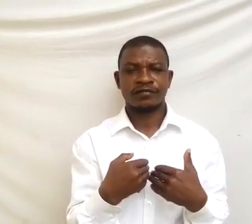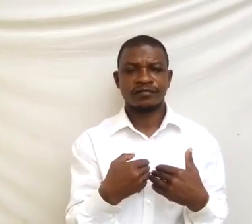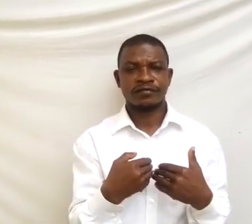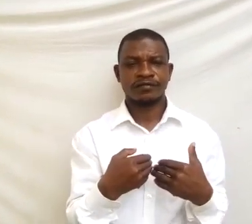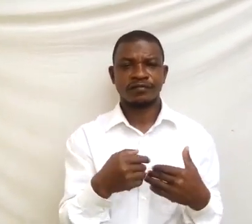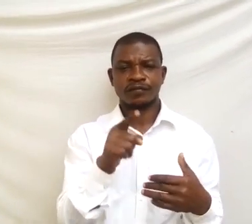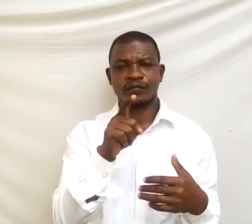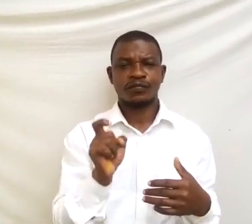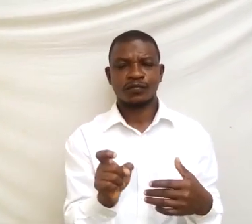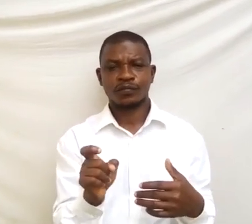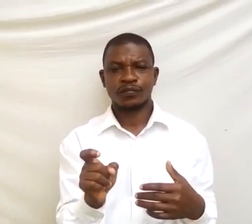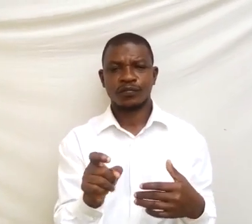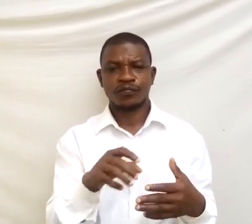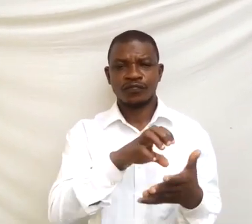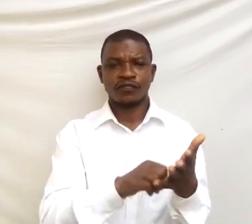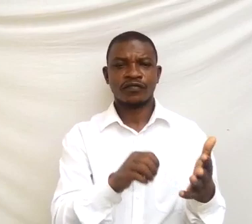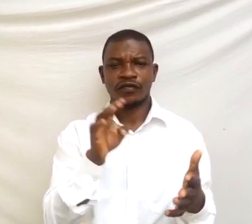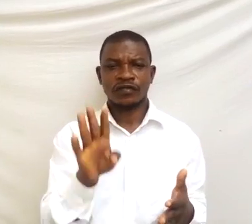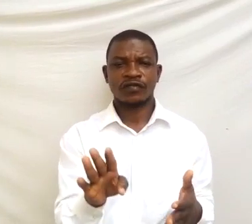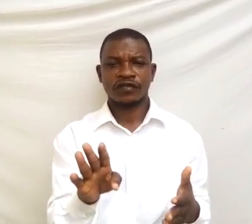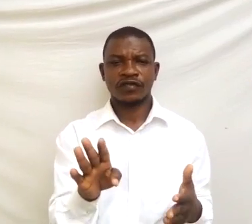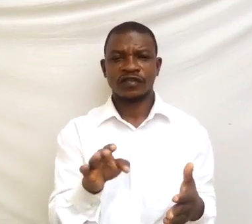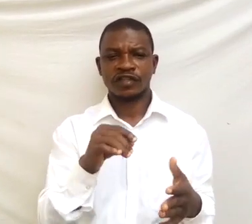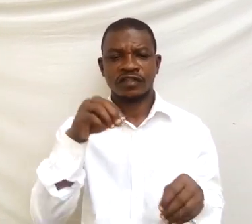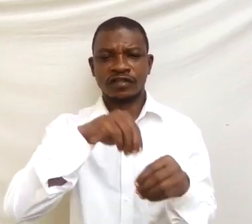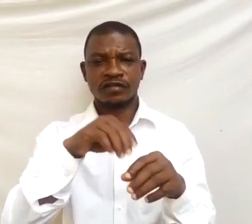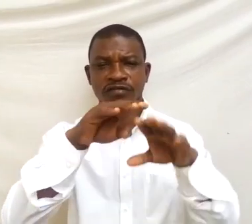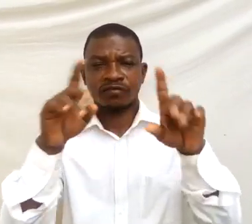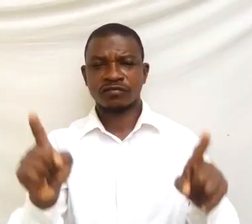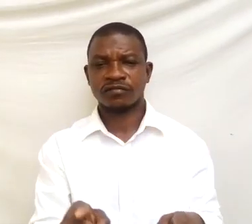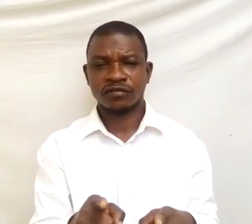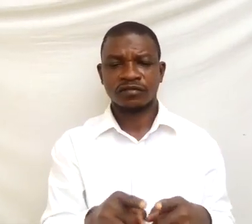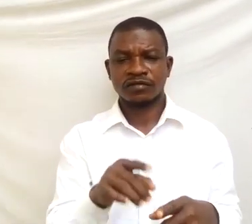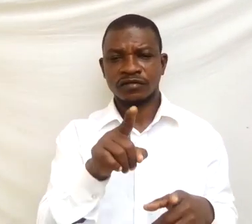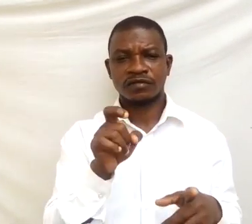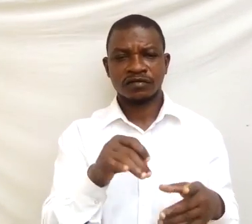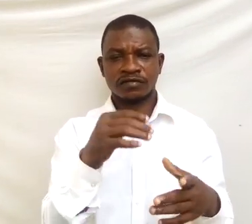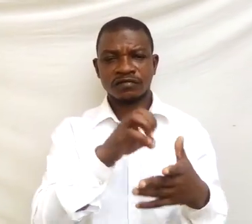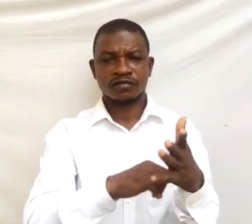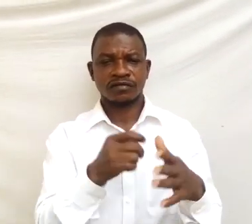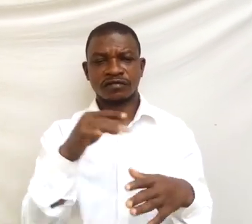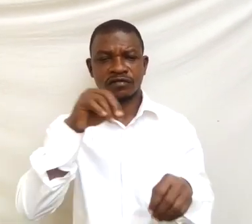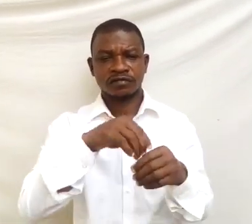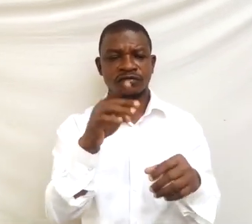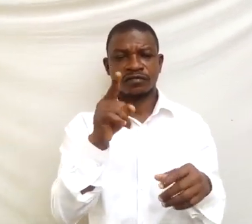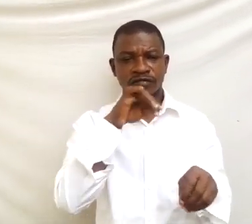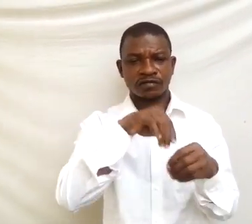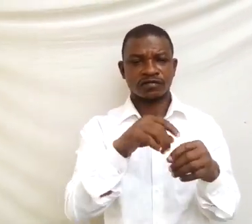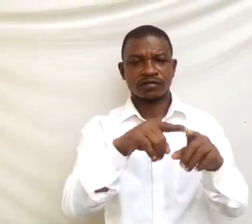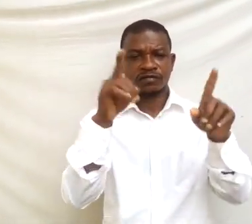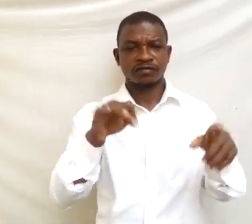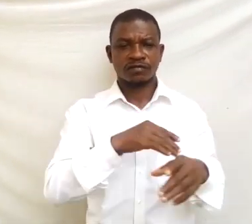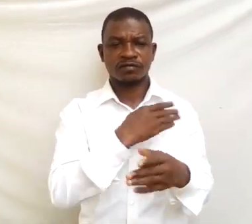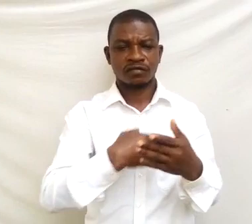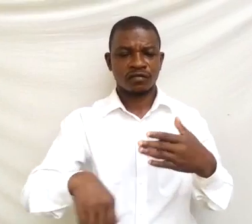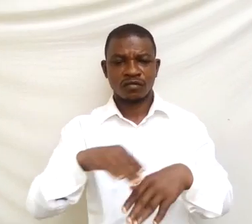x minus 4 into brackets x minus 4 into brackets all over